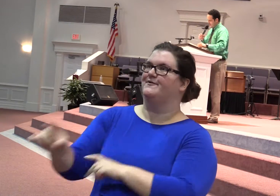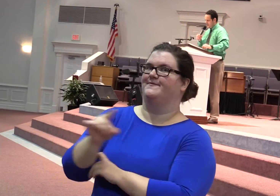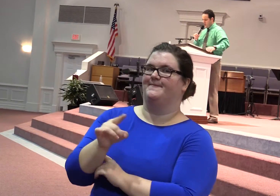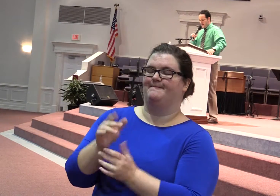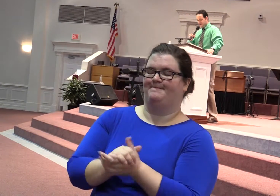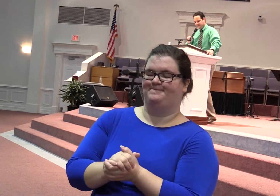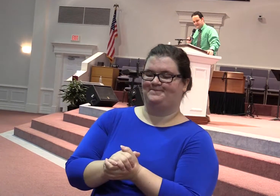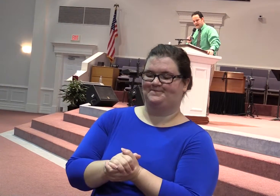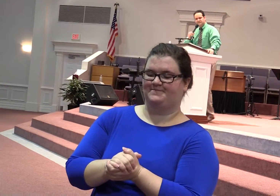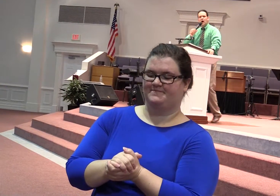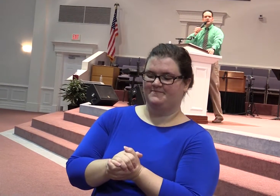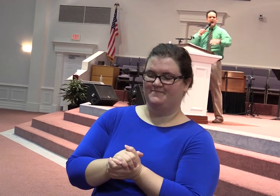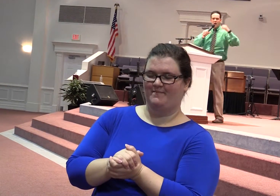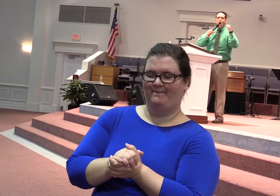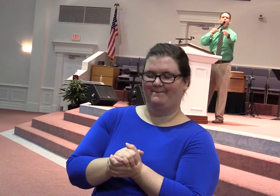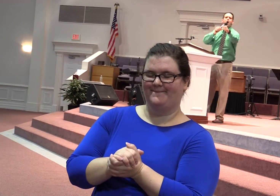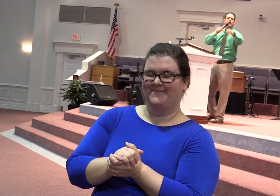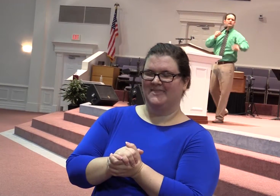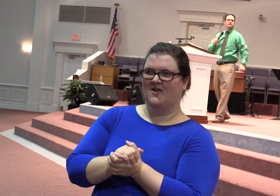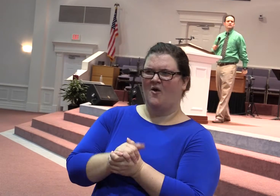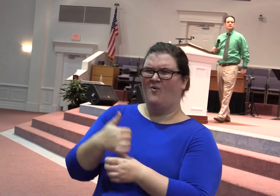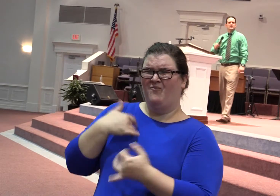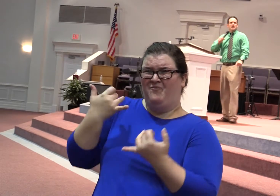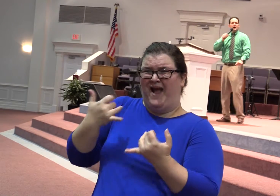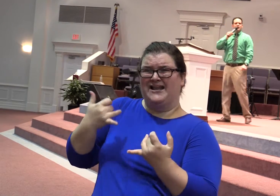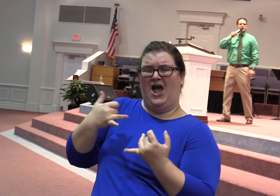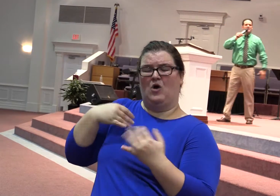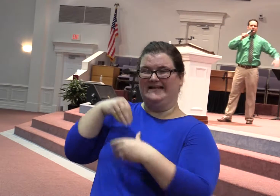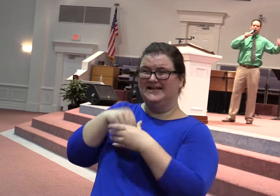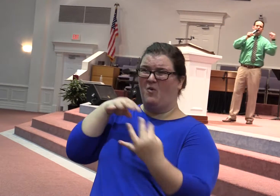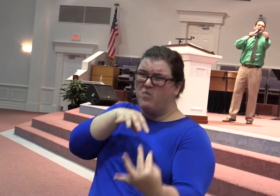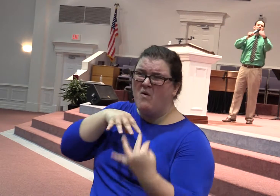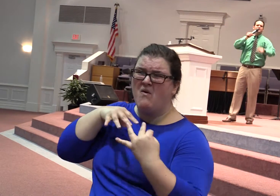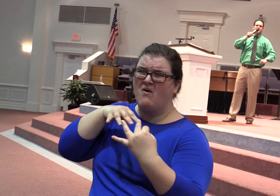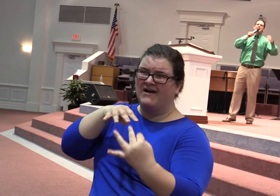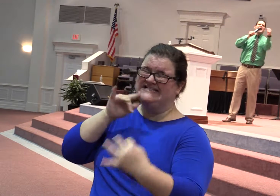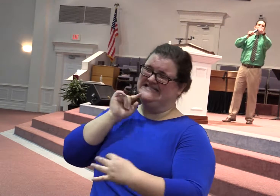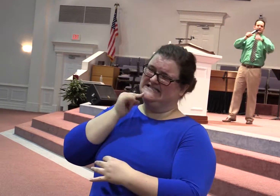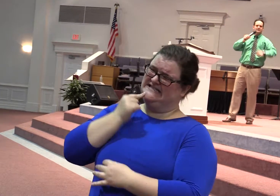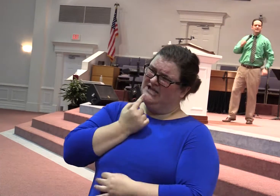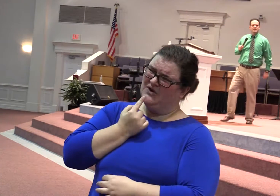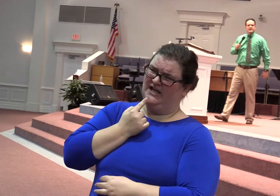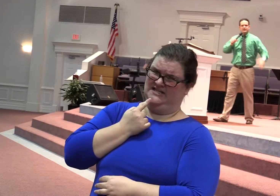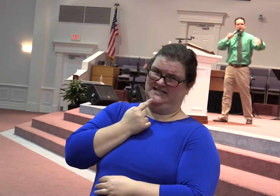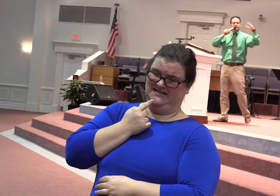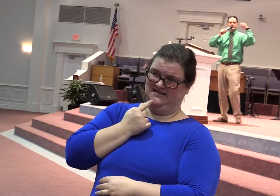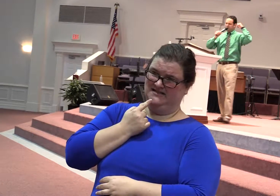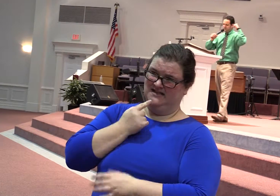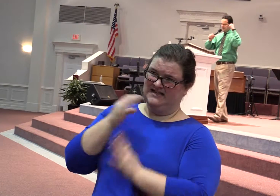Amen. Hallelujah. I'm talking about a war. Amen. I'm talking about the serious commandment